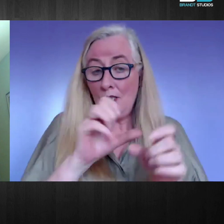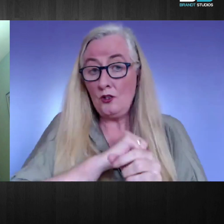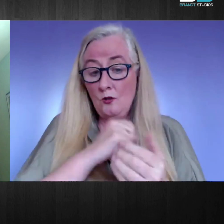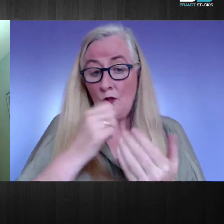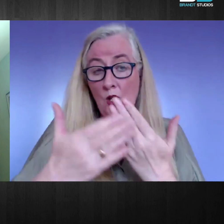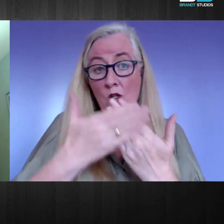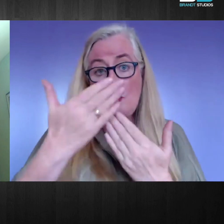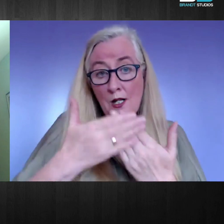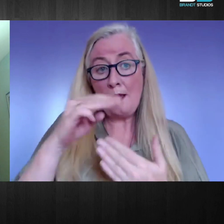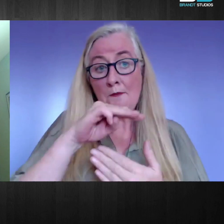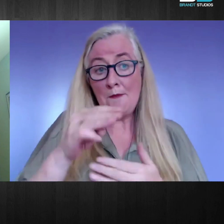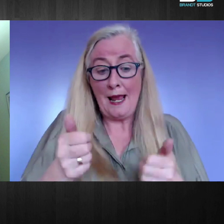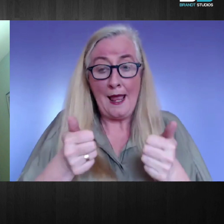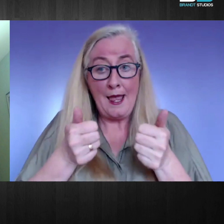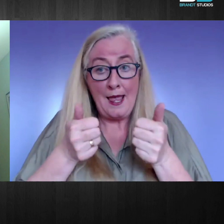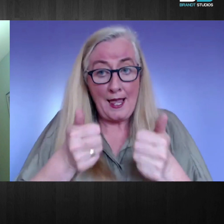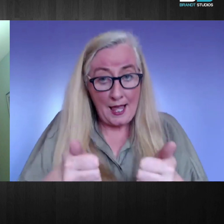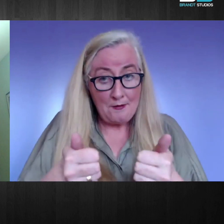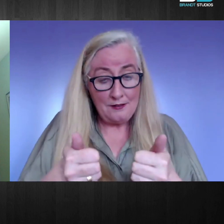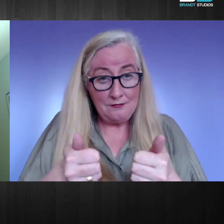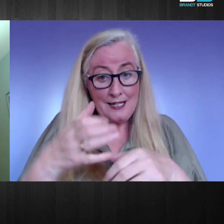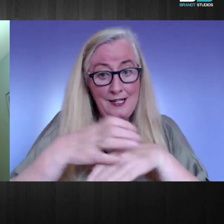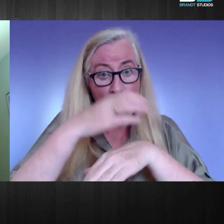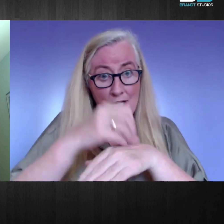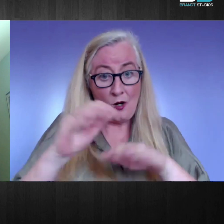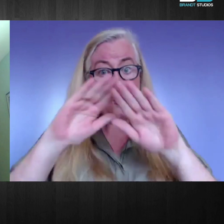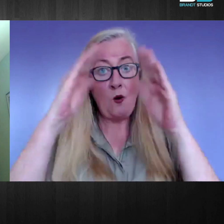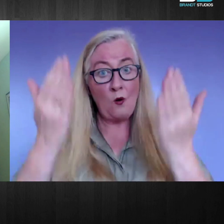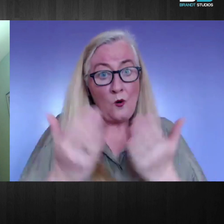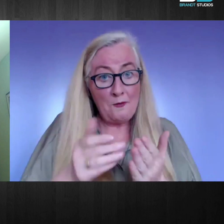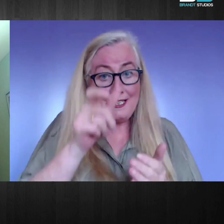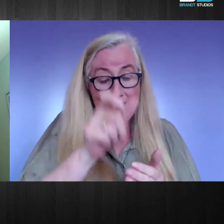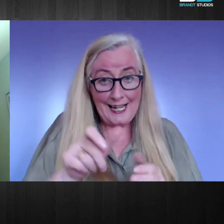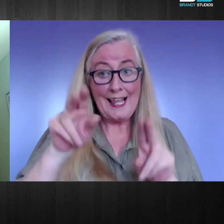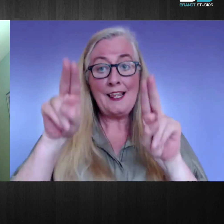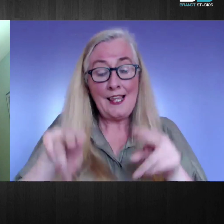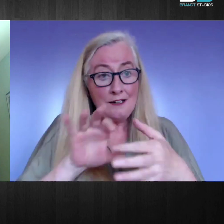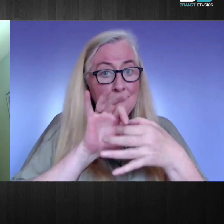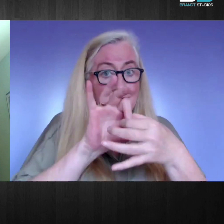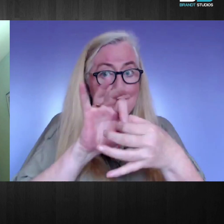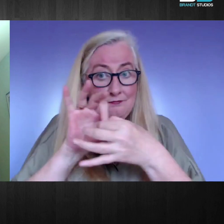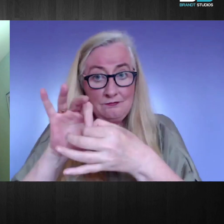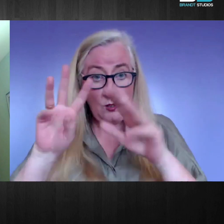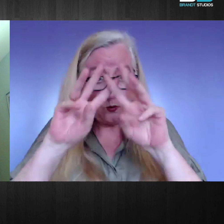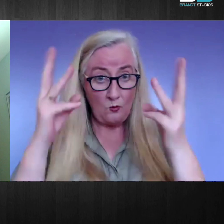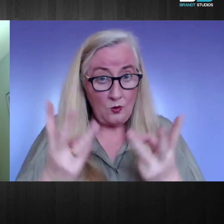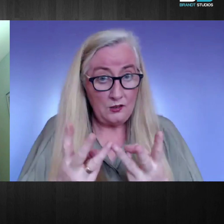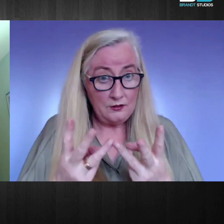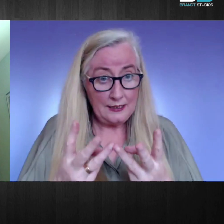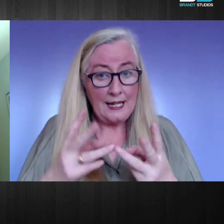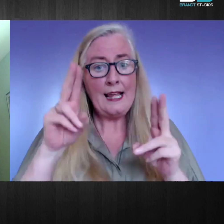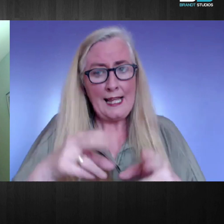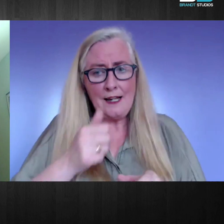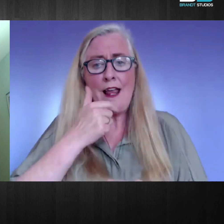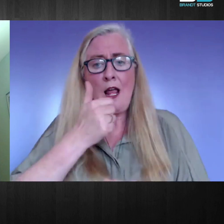citizens. By this, we mean that they're capable of engaging with the world, of being appreciative and respectful for all forms